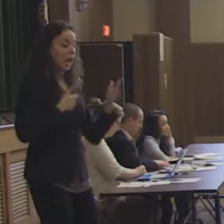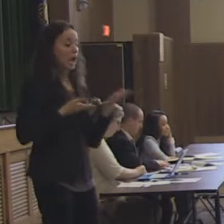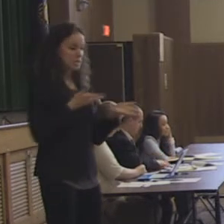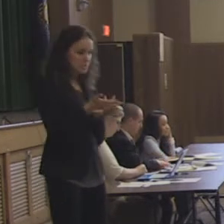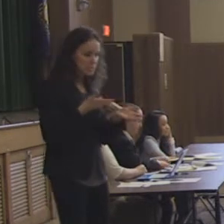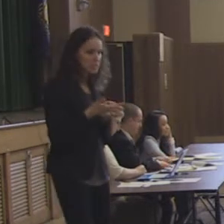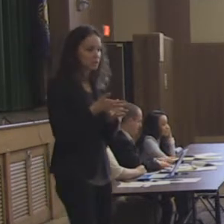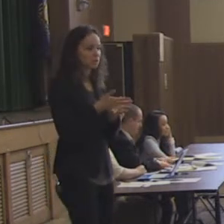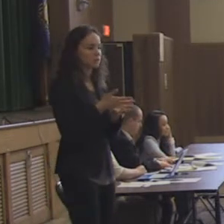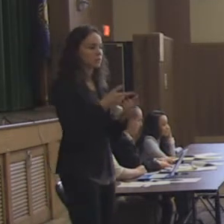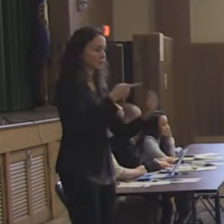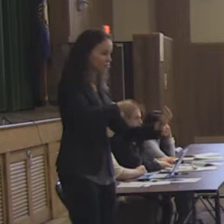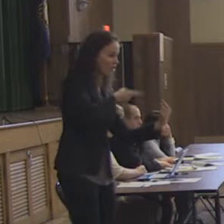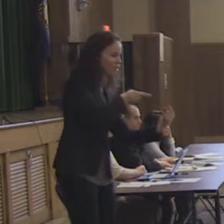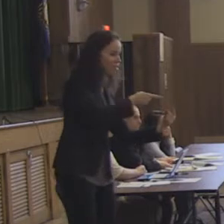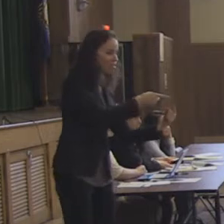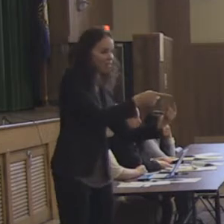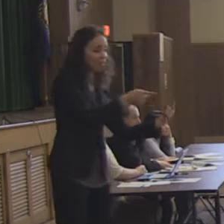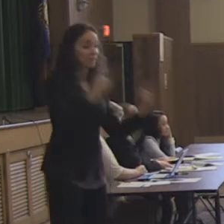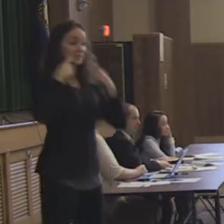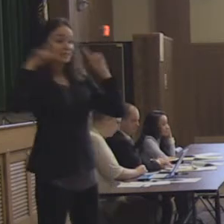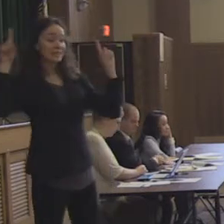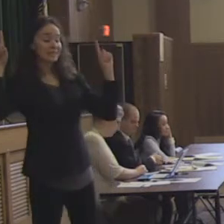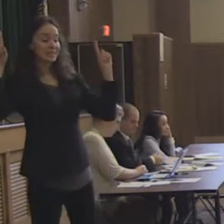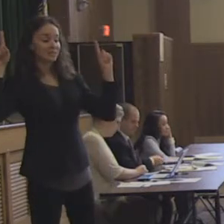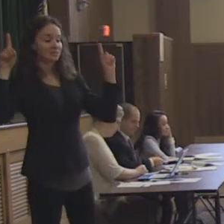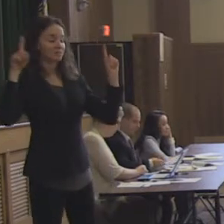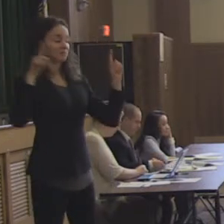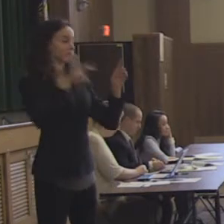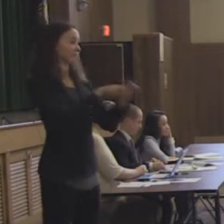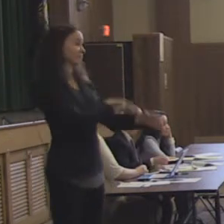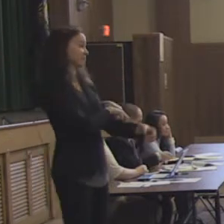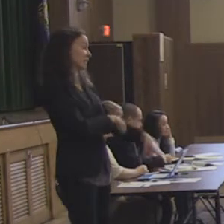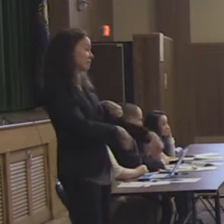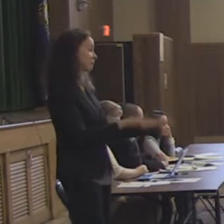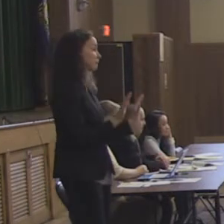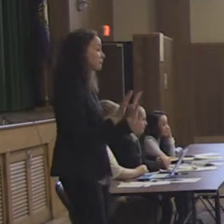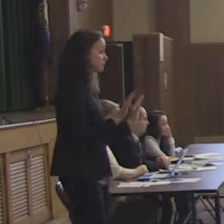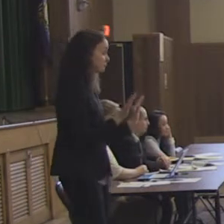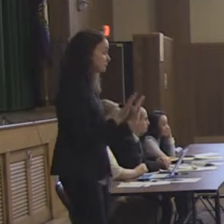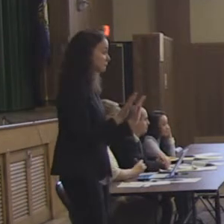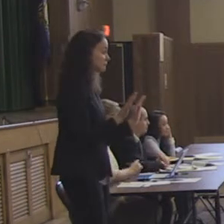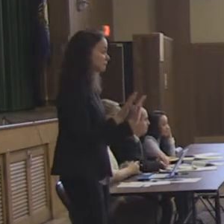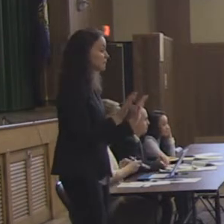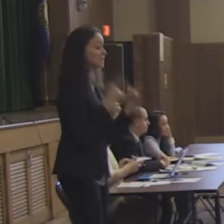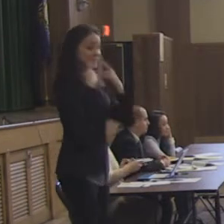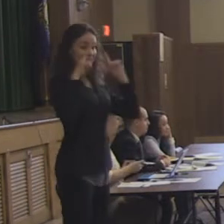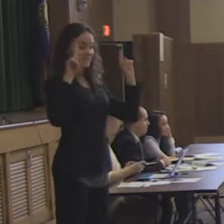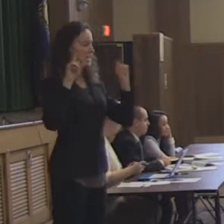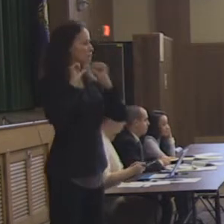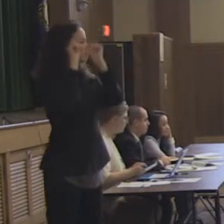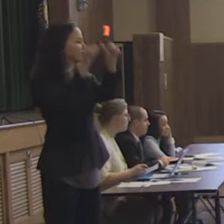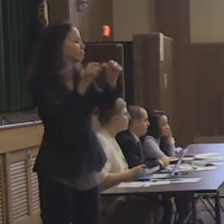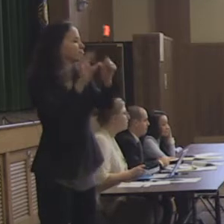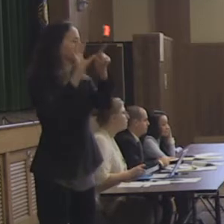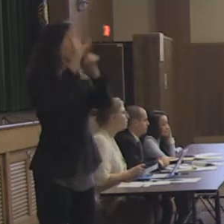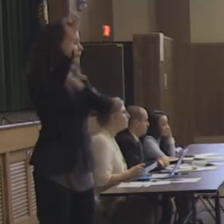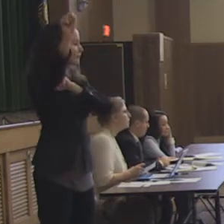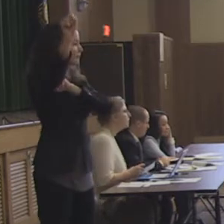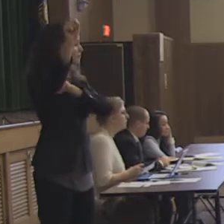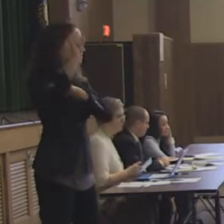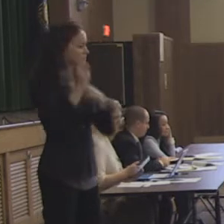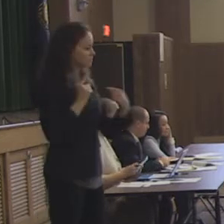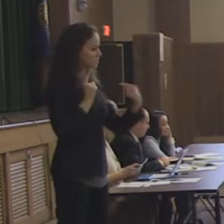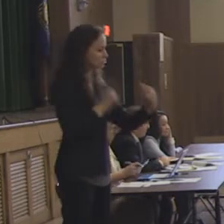some succeed, and I see some fail. Individuals that succeed move on with their lives. It's the individuals that